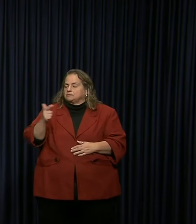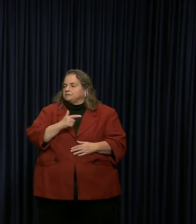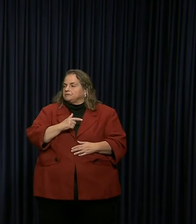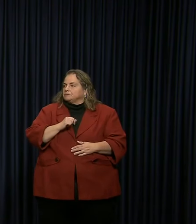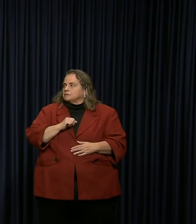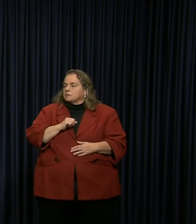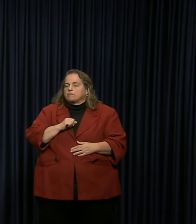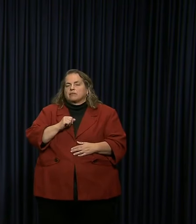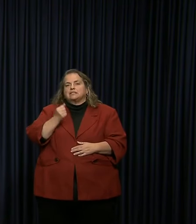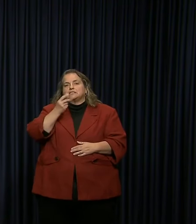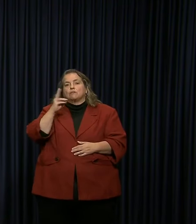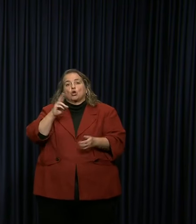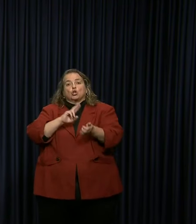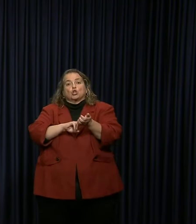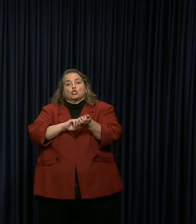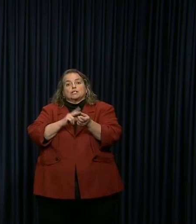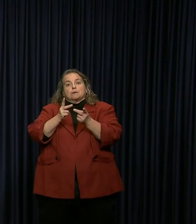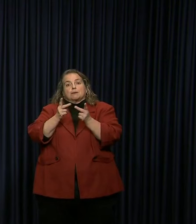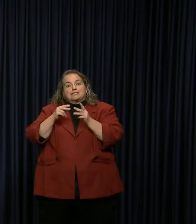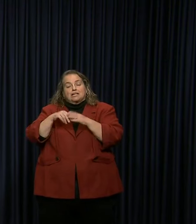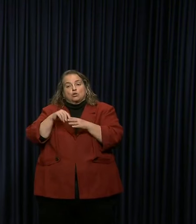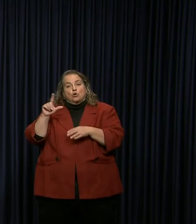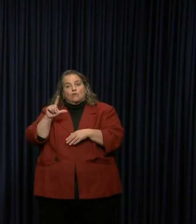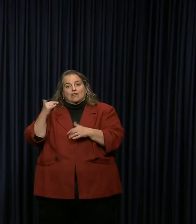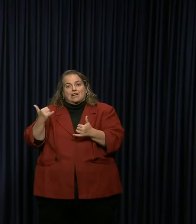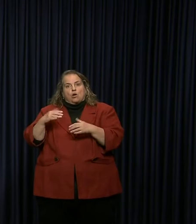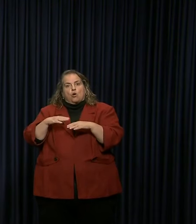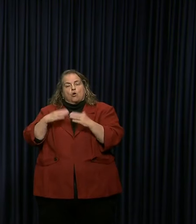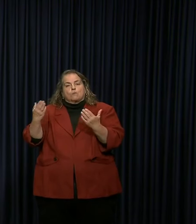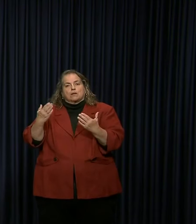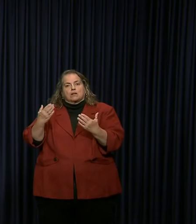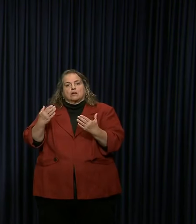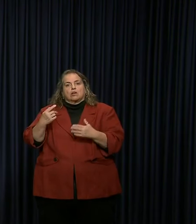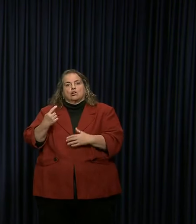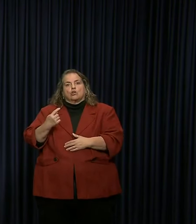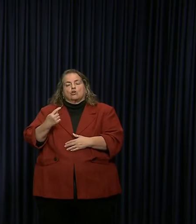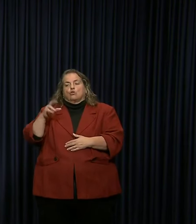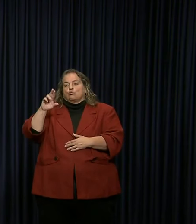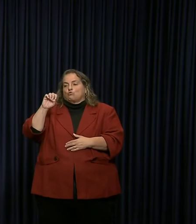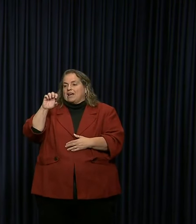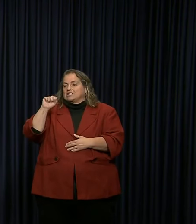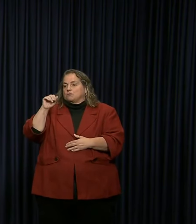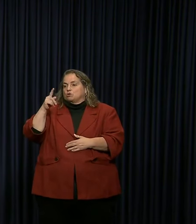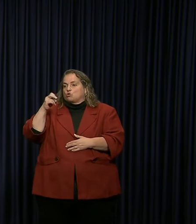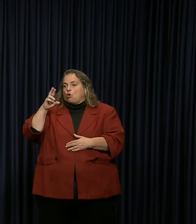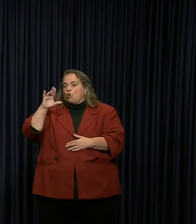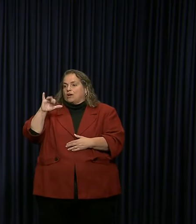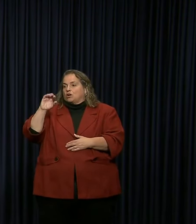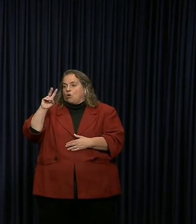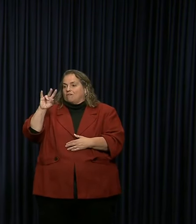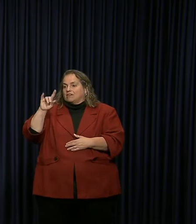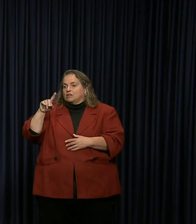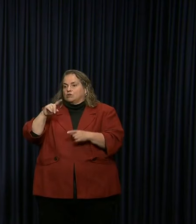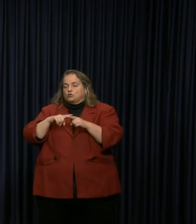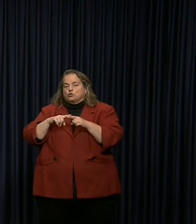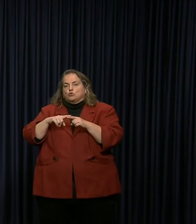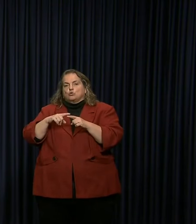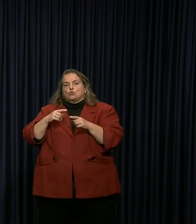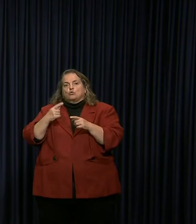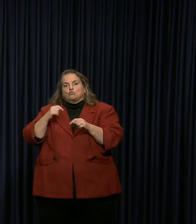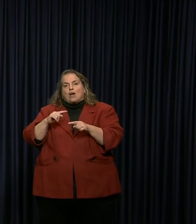time. Several nursing facilities in Louisville are now opening respiratory clinics to treat COVID-19 patients to address overflows